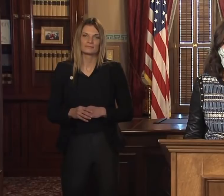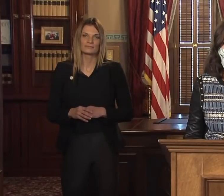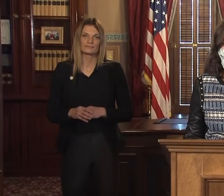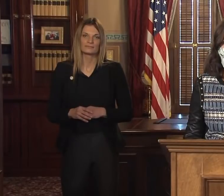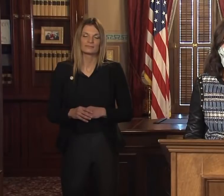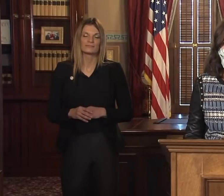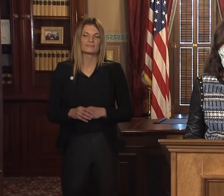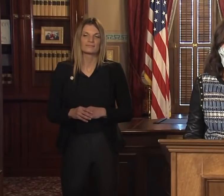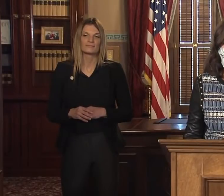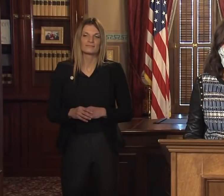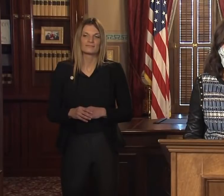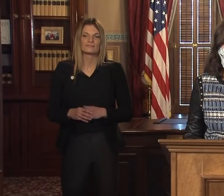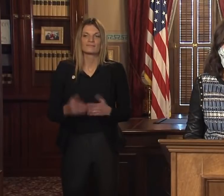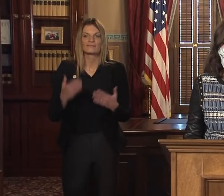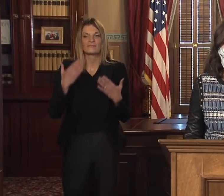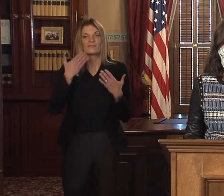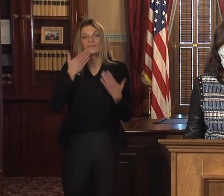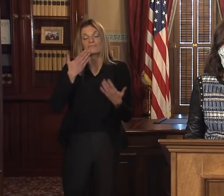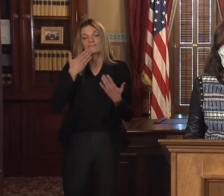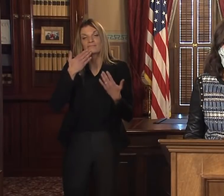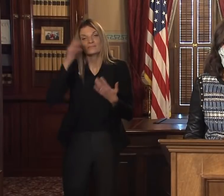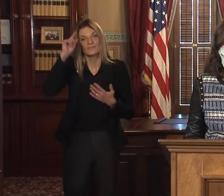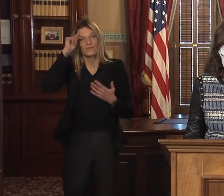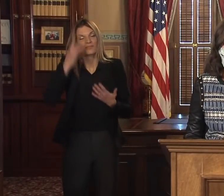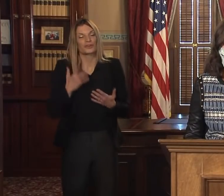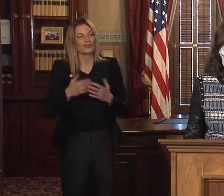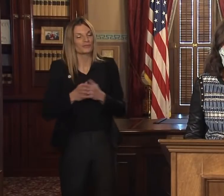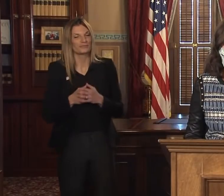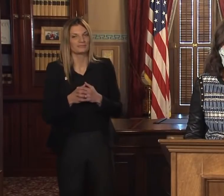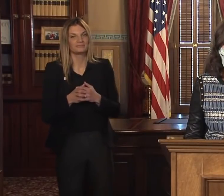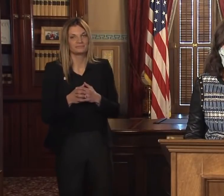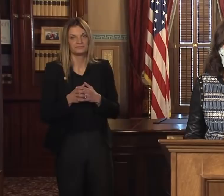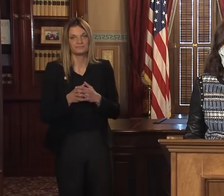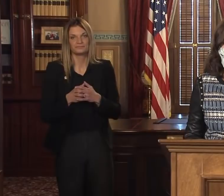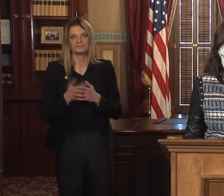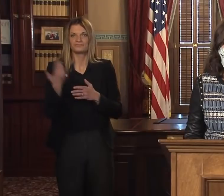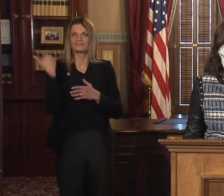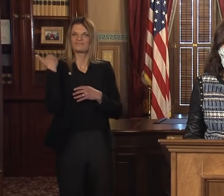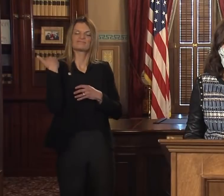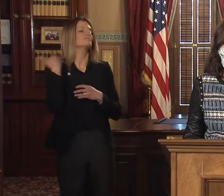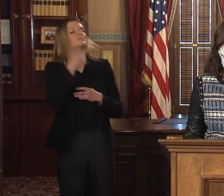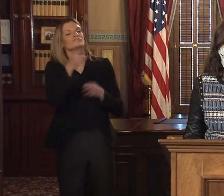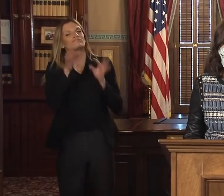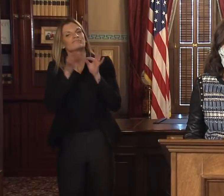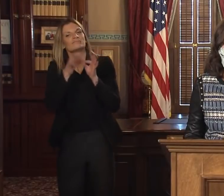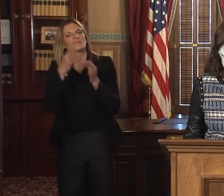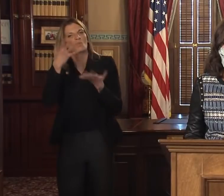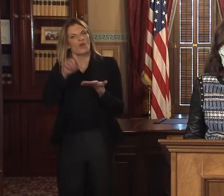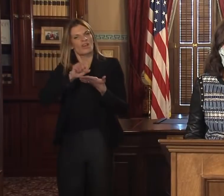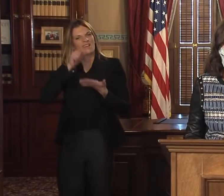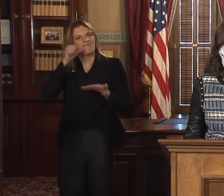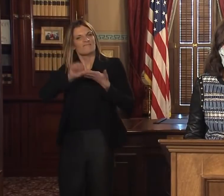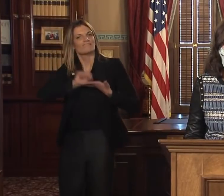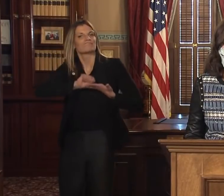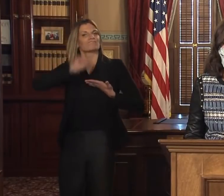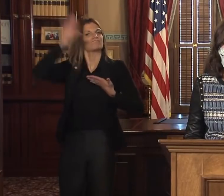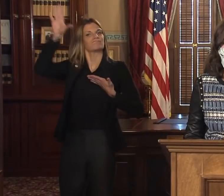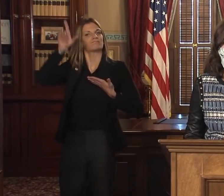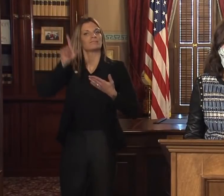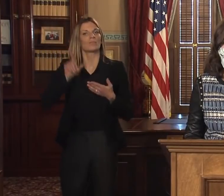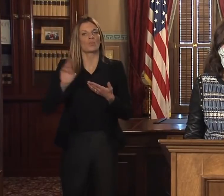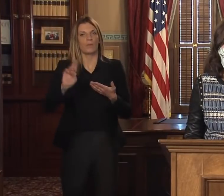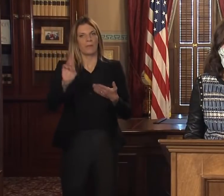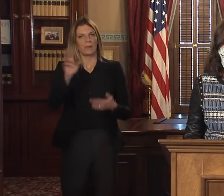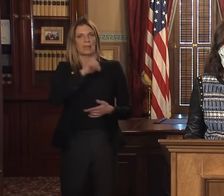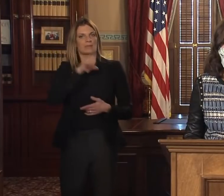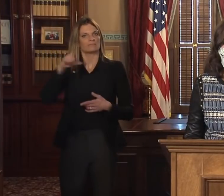Thank you, Governor, and good afternoon. Earlier, you talked about sending a letter to Republican legislative leaders urging them to push